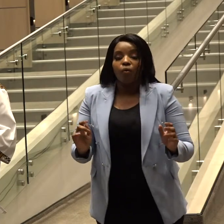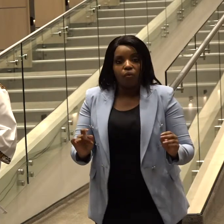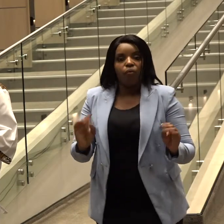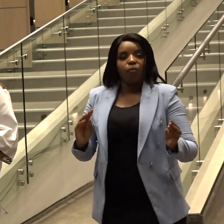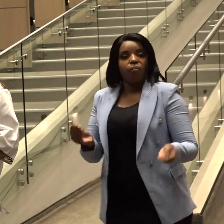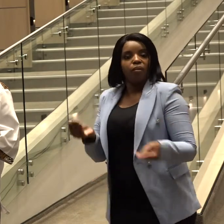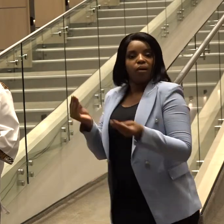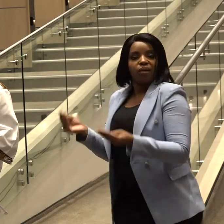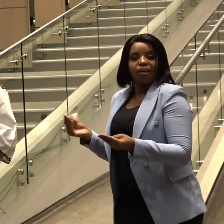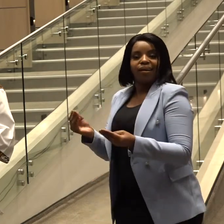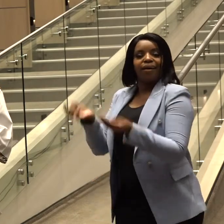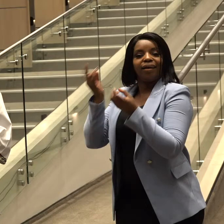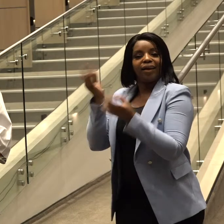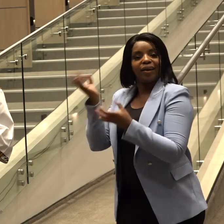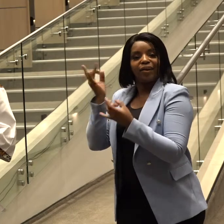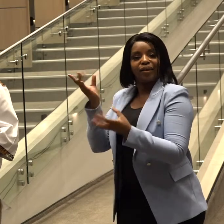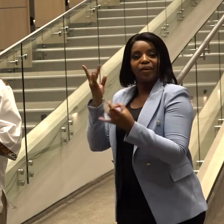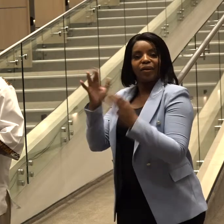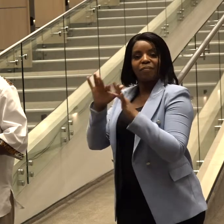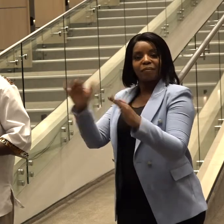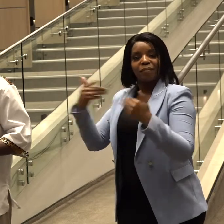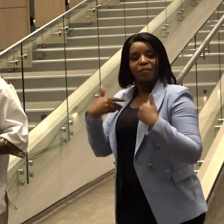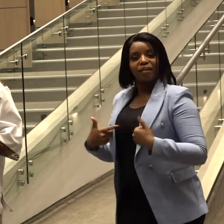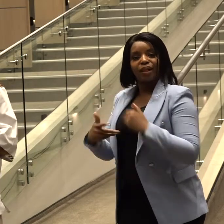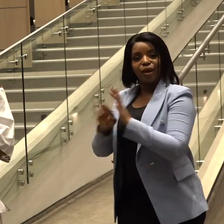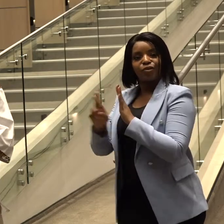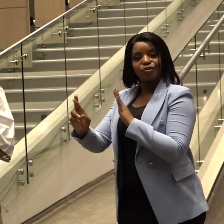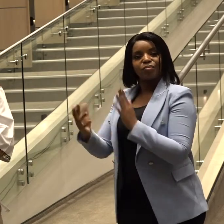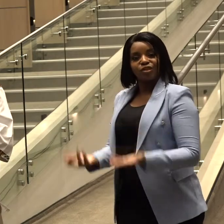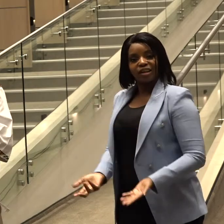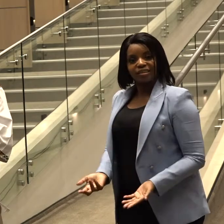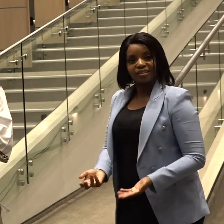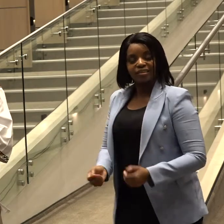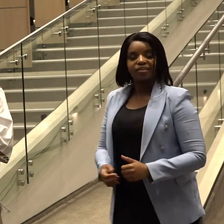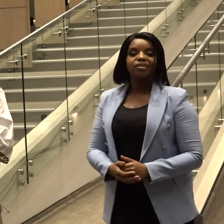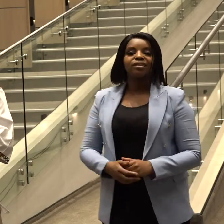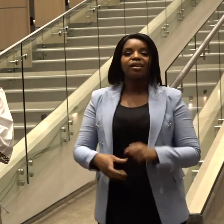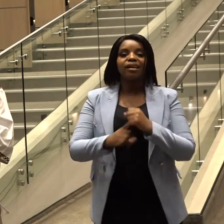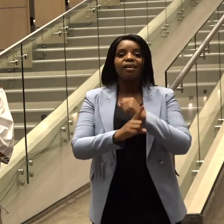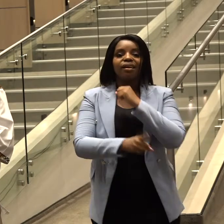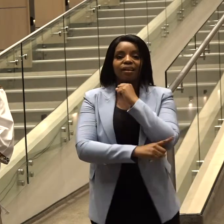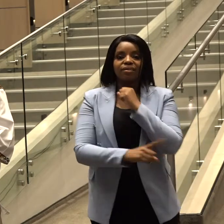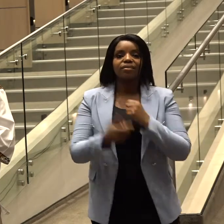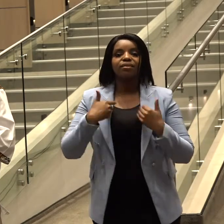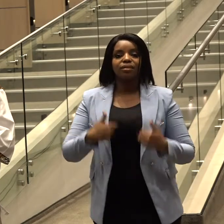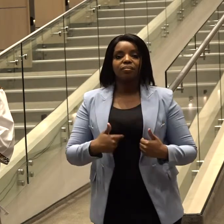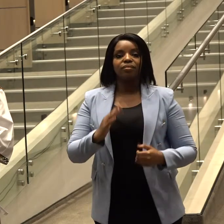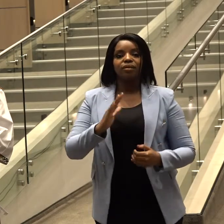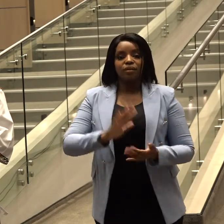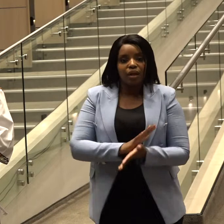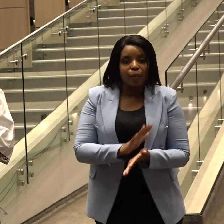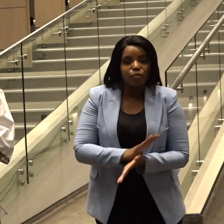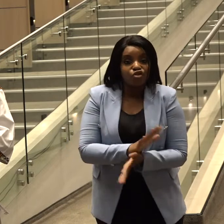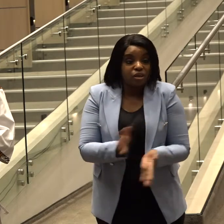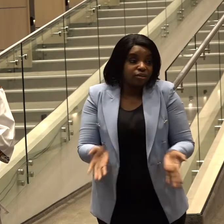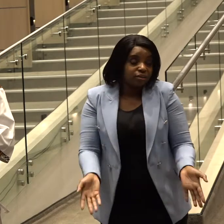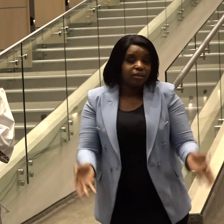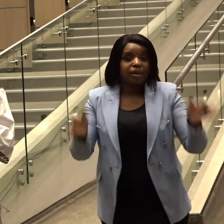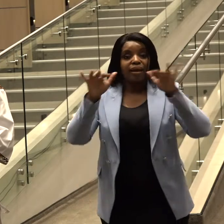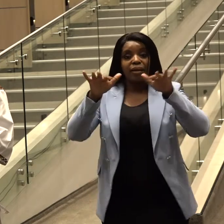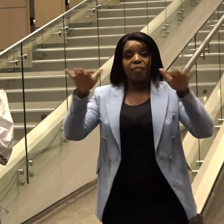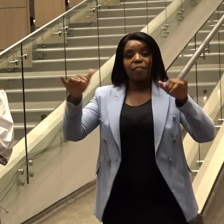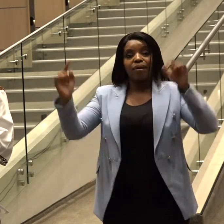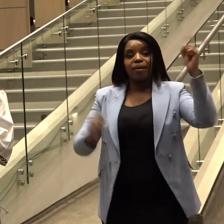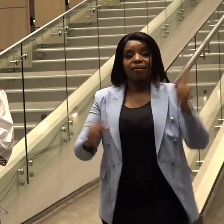be representing lastly I would like to appreciate this public participation because